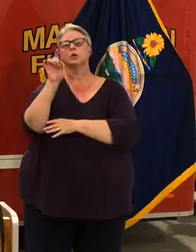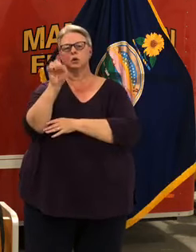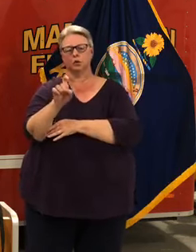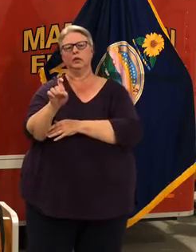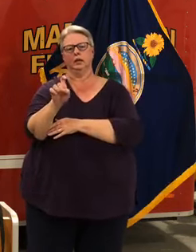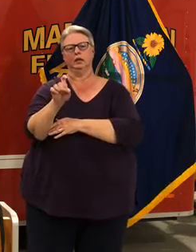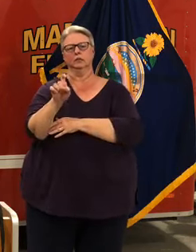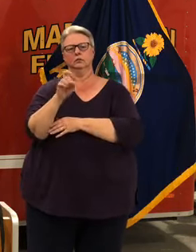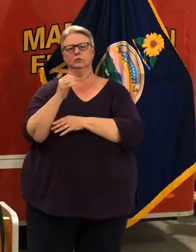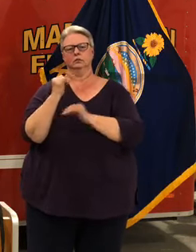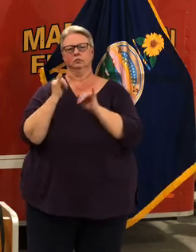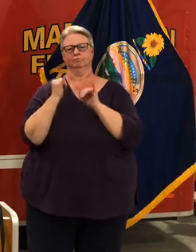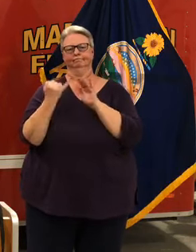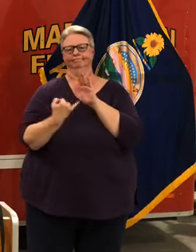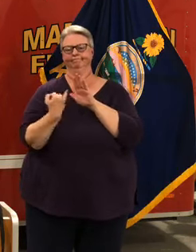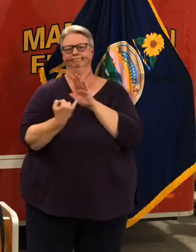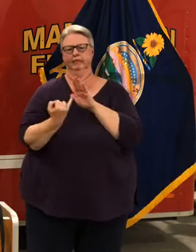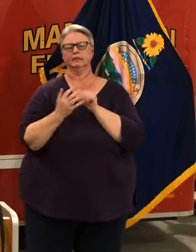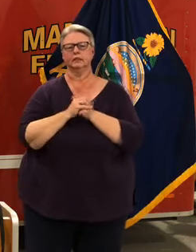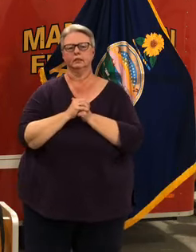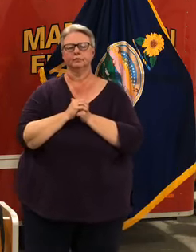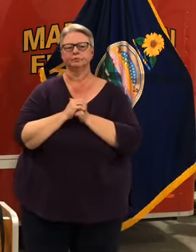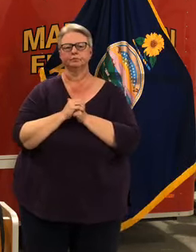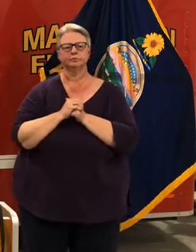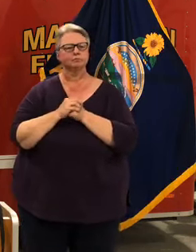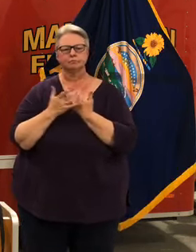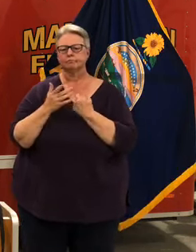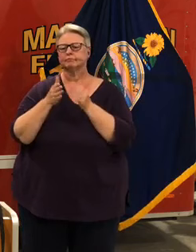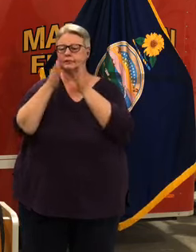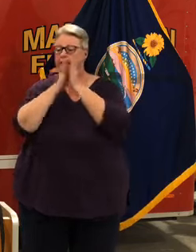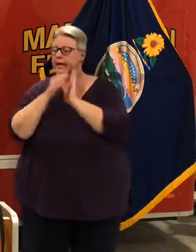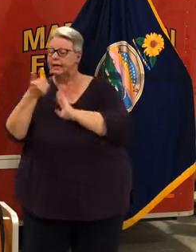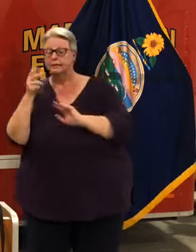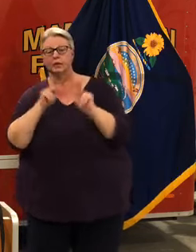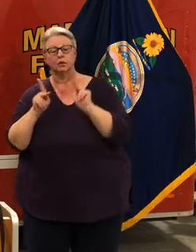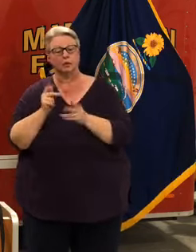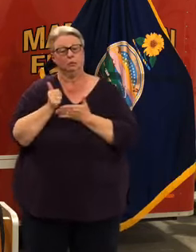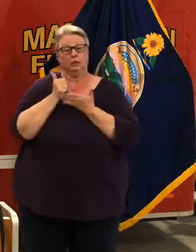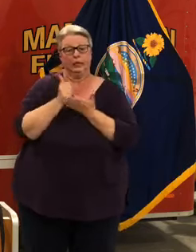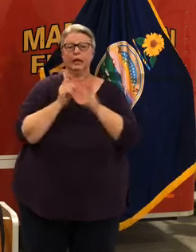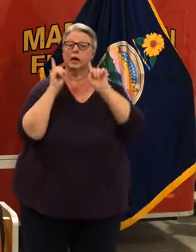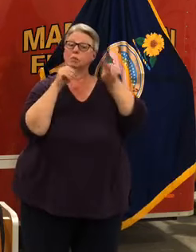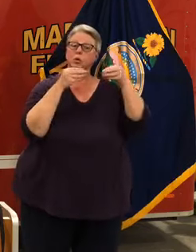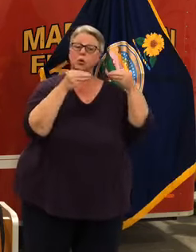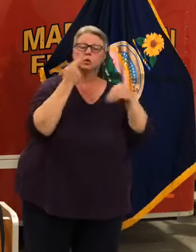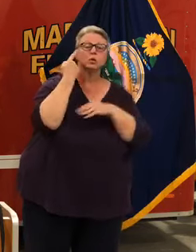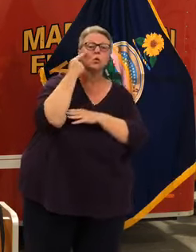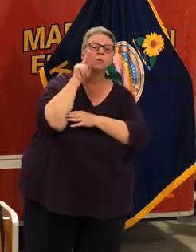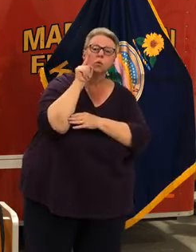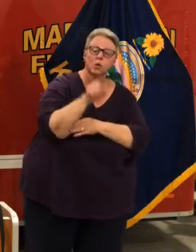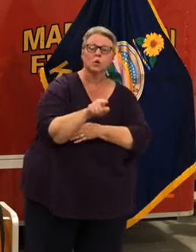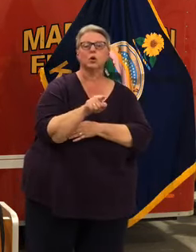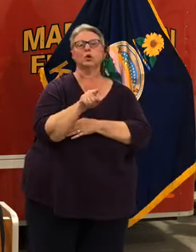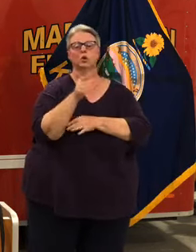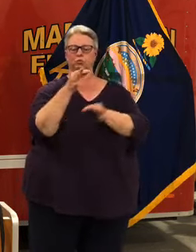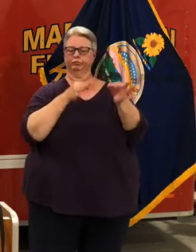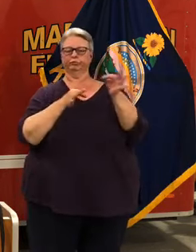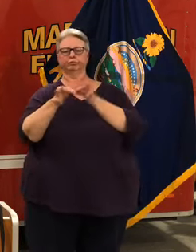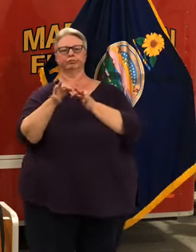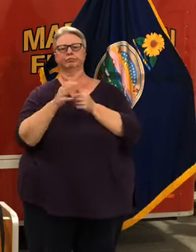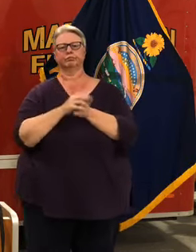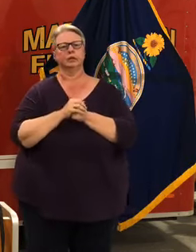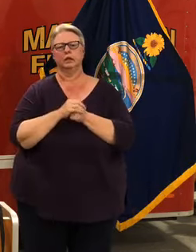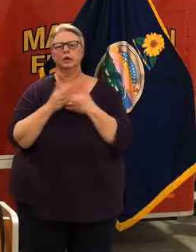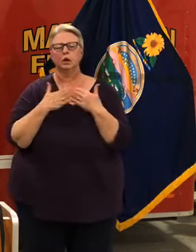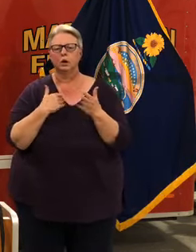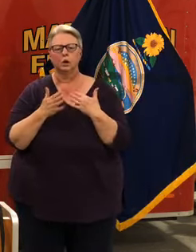or neighbors to get anything from the pharmacy or grocery that you may need, or do the delivery options that we do have. we live in an age where we are